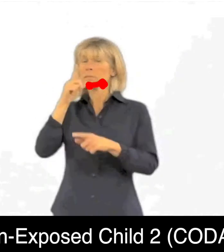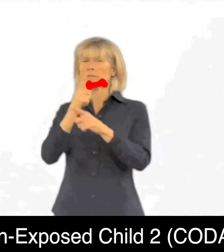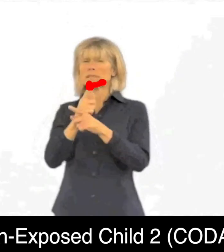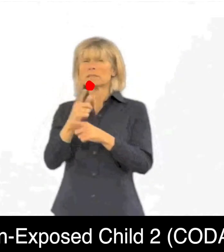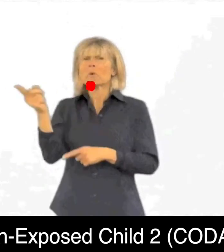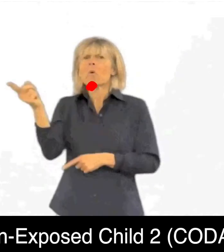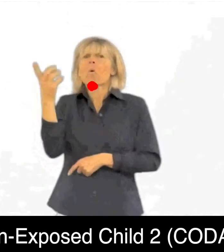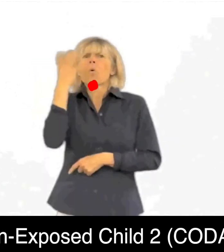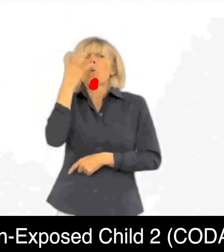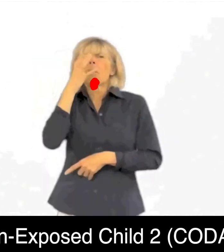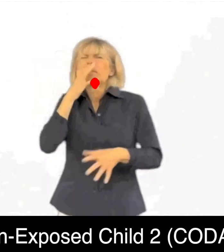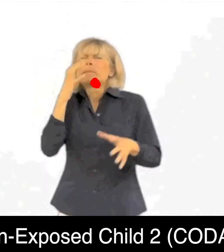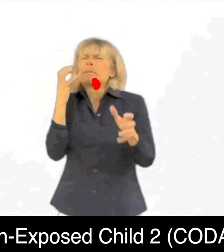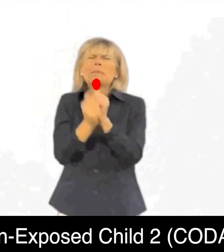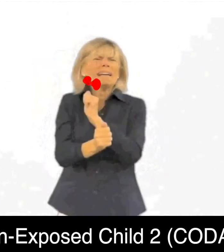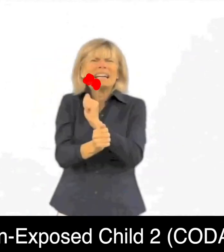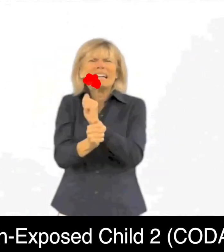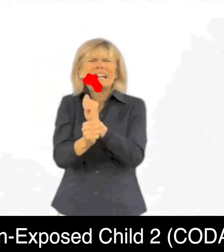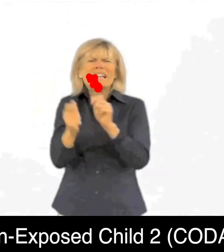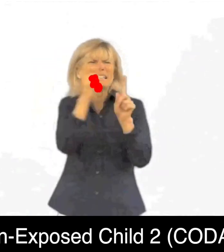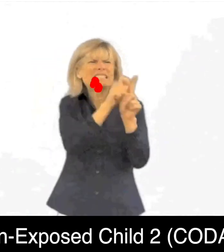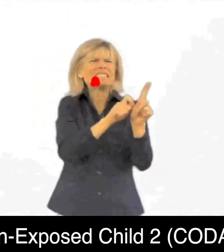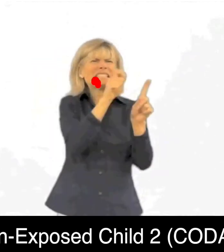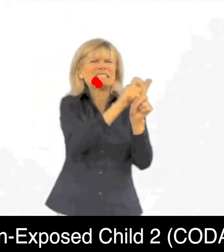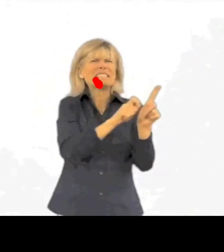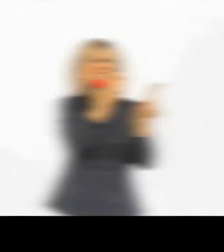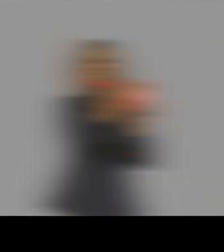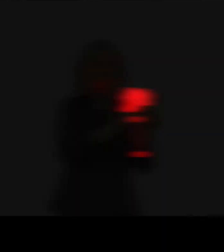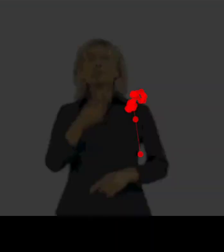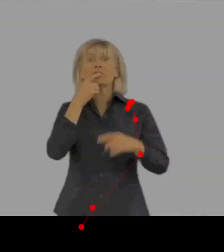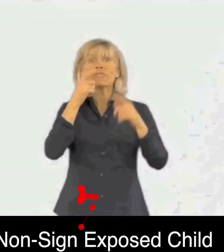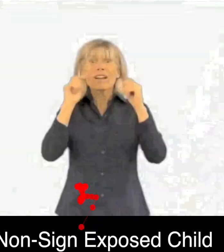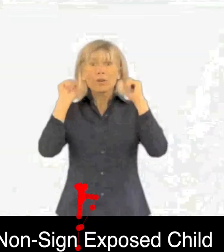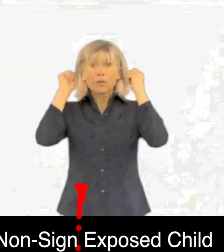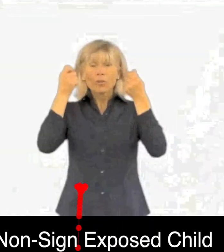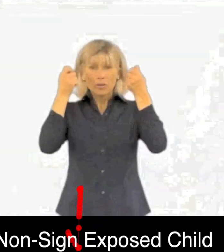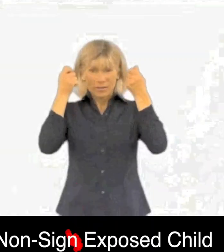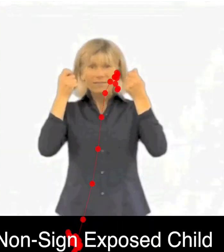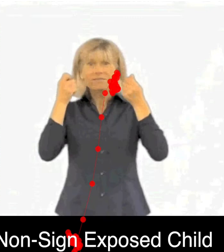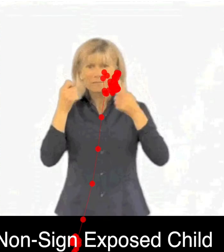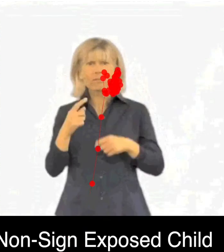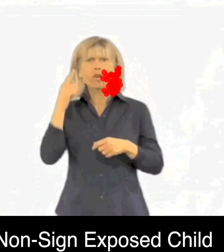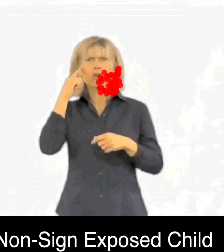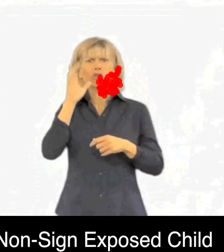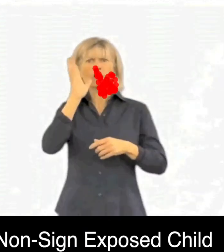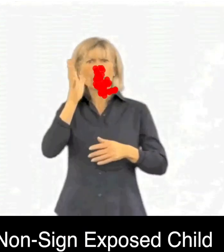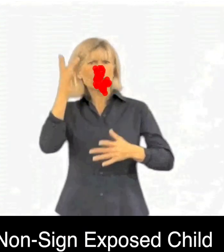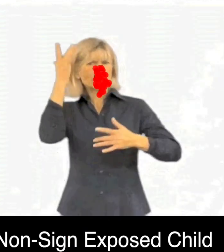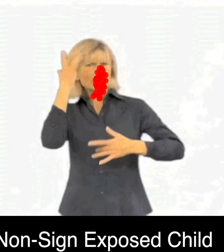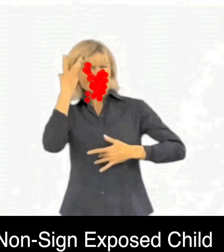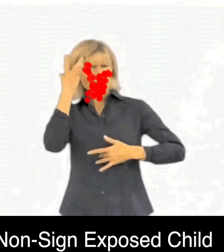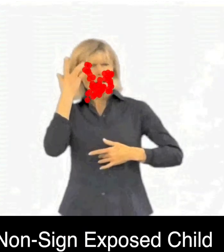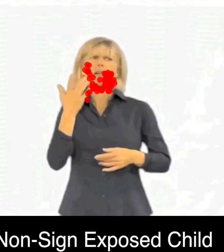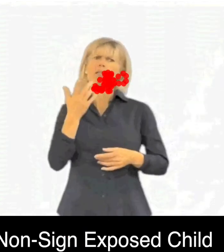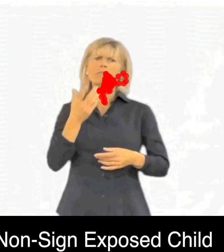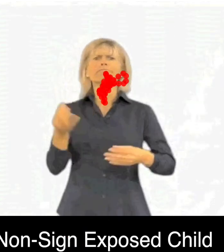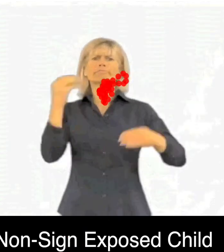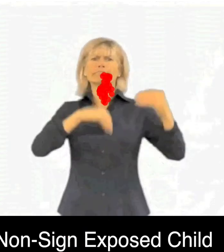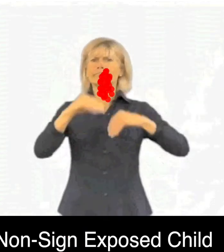we show the ASL videos to children who have never seen sign language before, the eye gaze